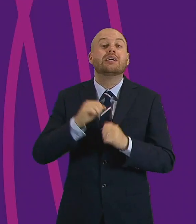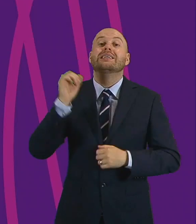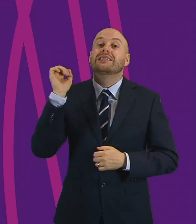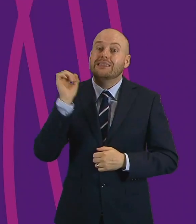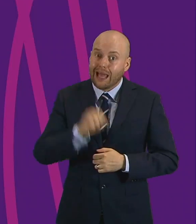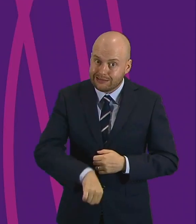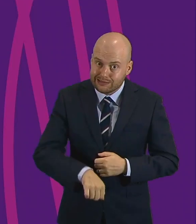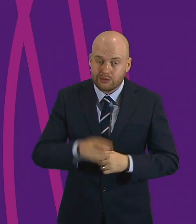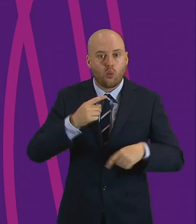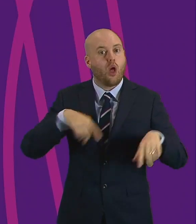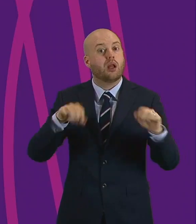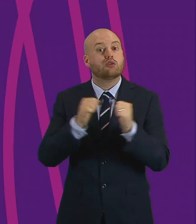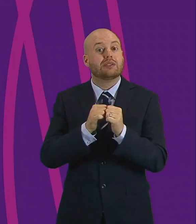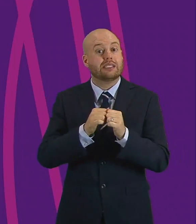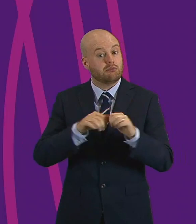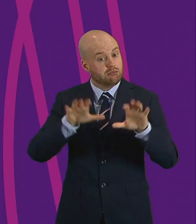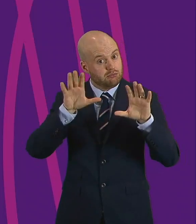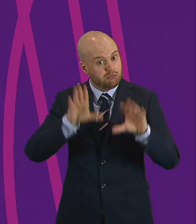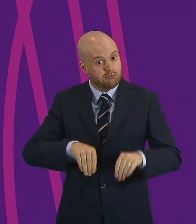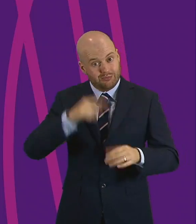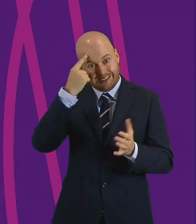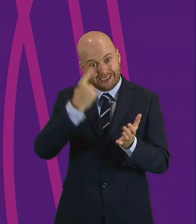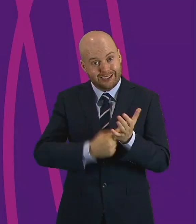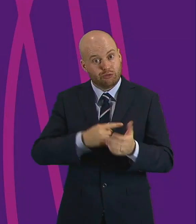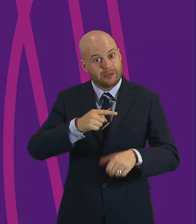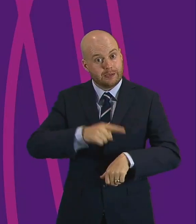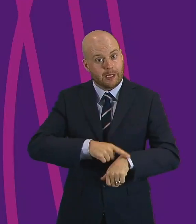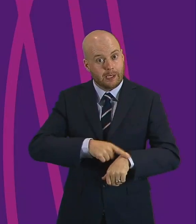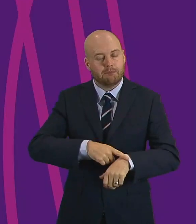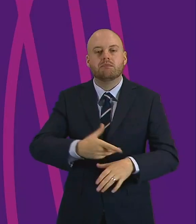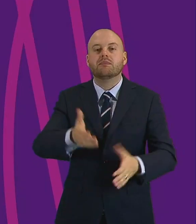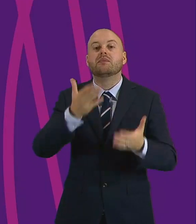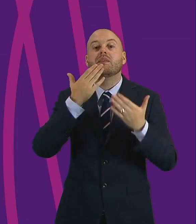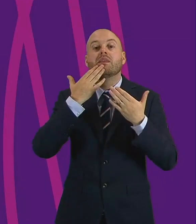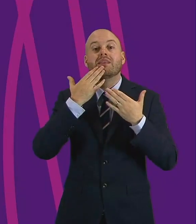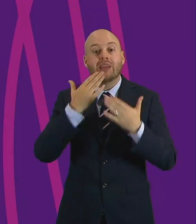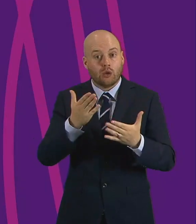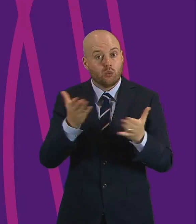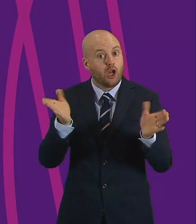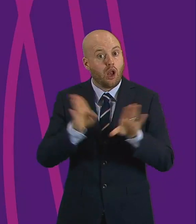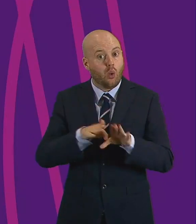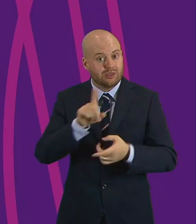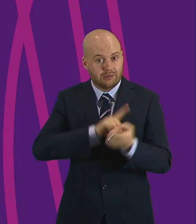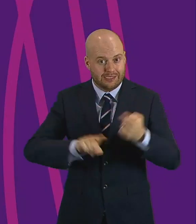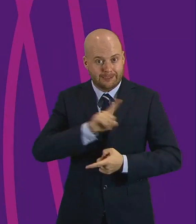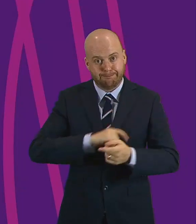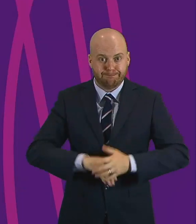are agreed, and that concludes decision time. Thank you very much. I close this meeting.